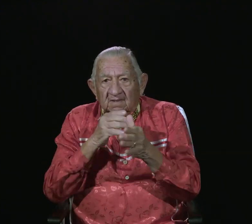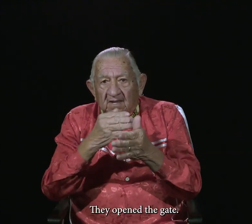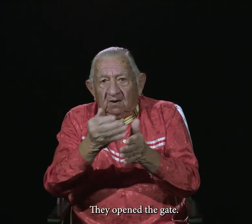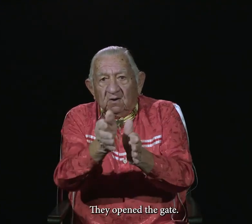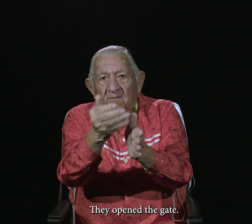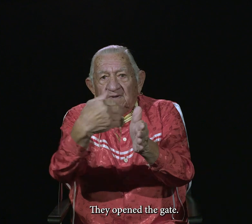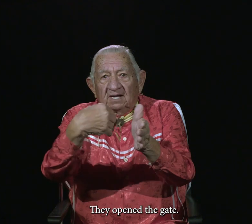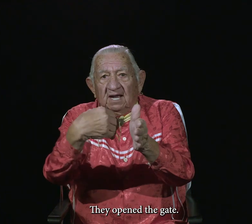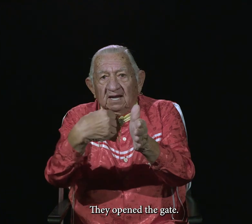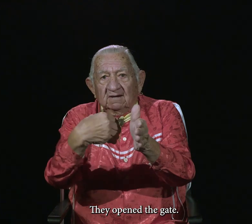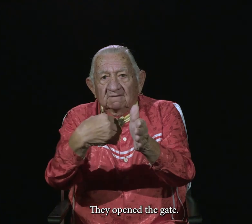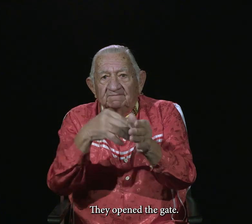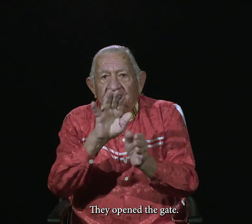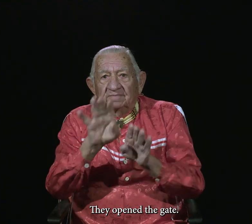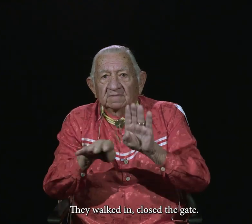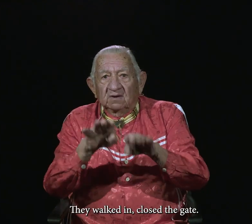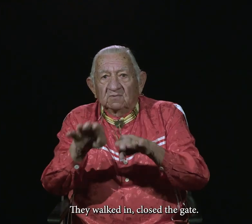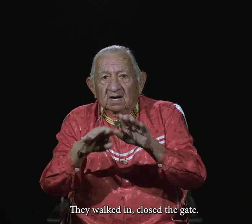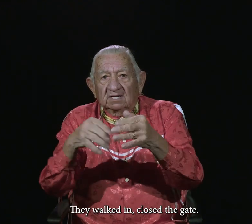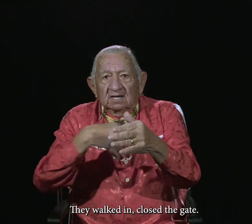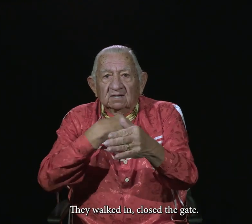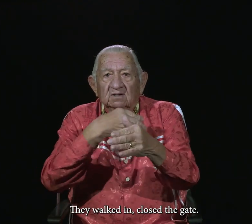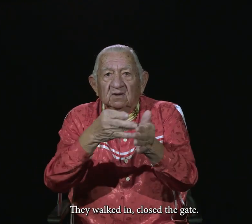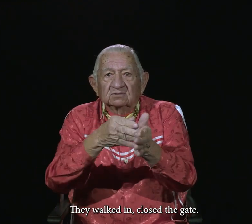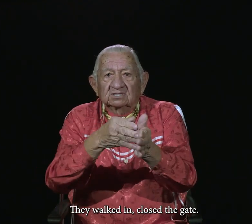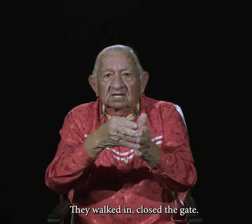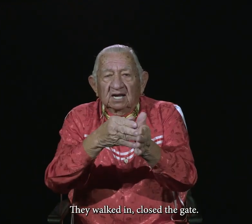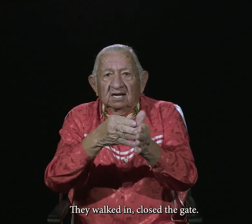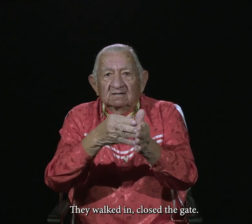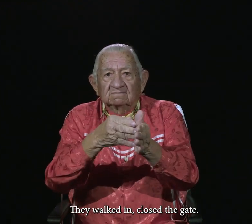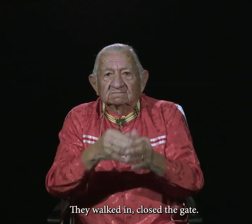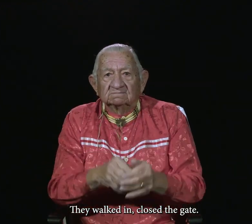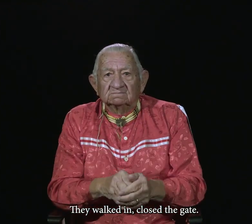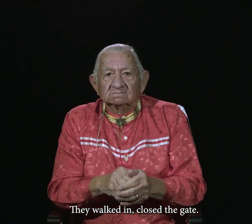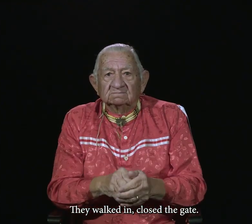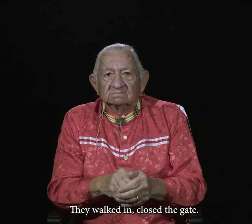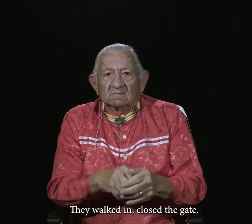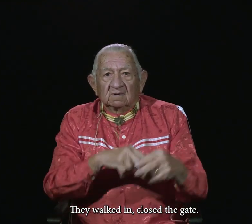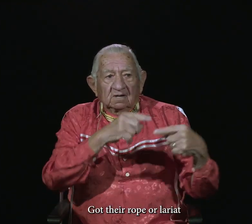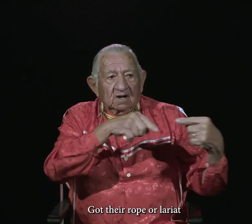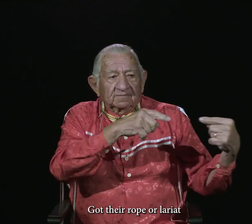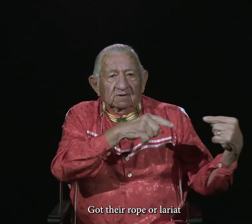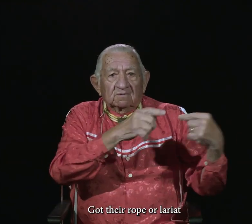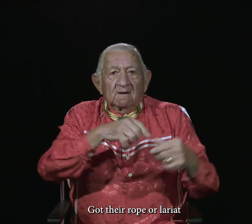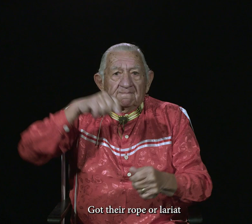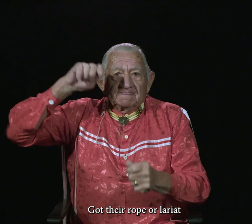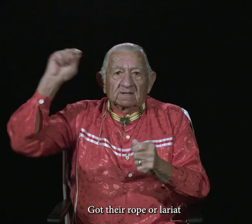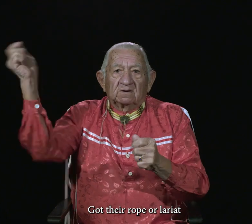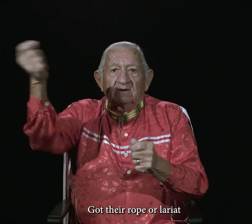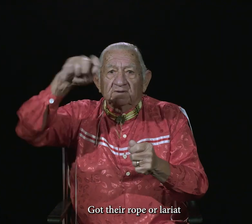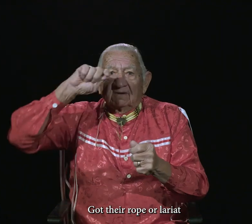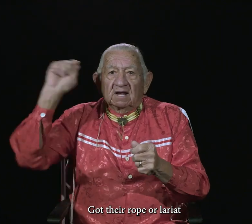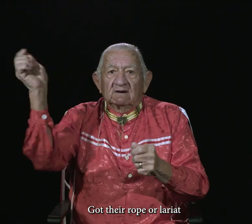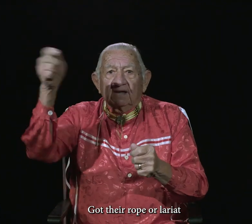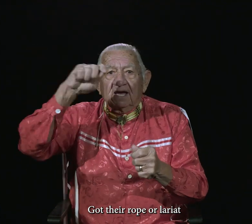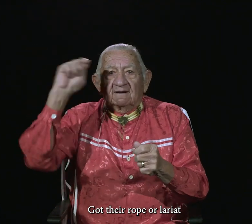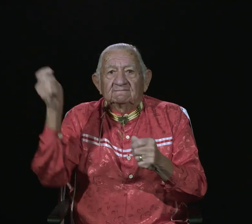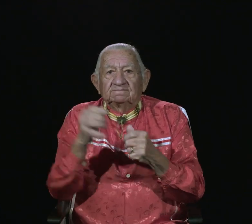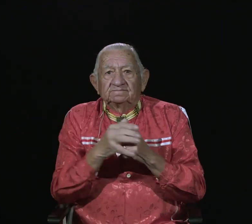They opened the gate. They walked in, closed the gate, got their rope or their lariat,